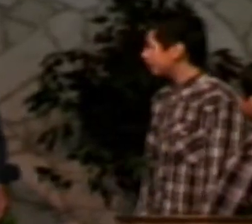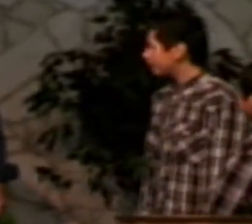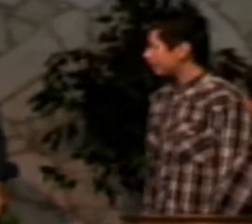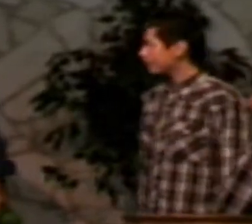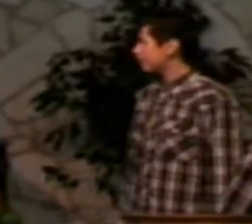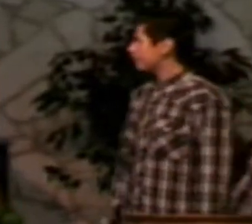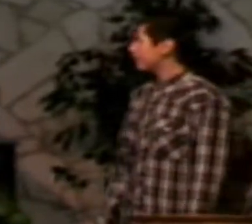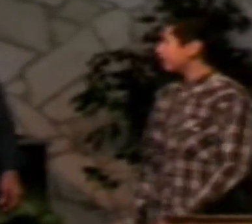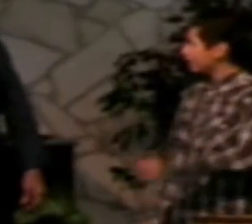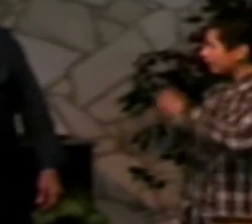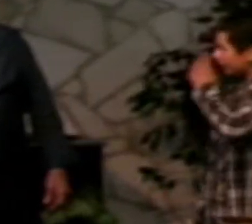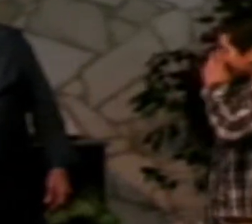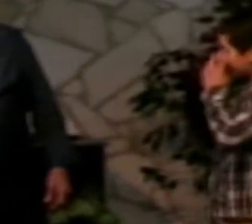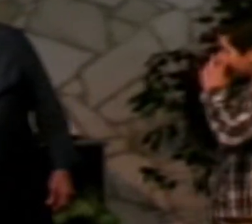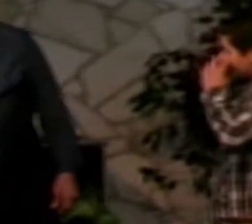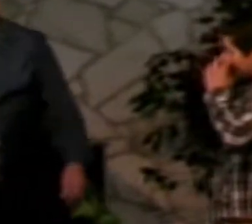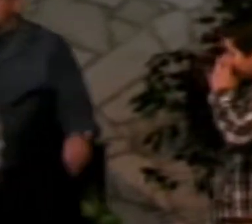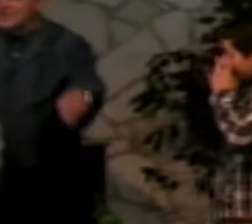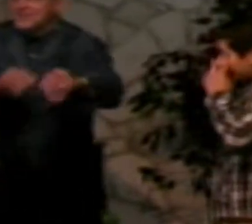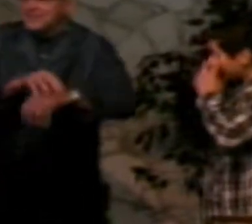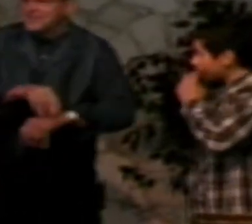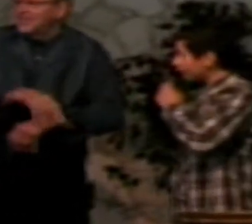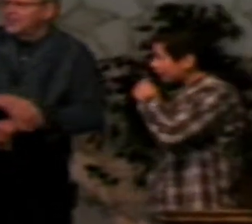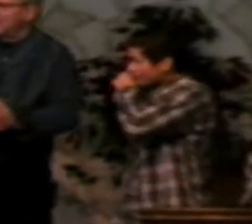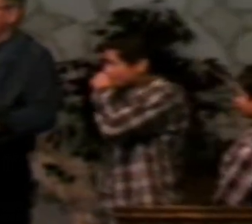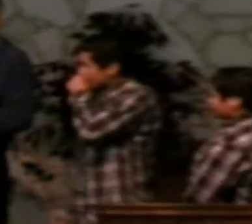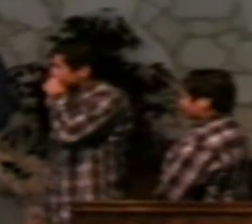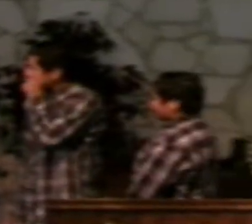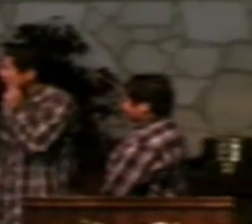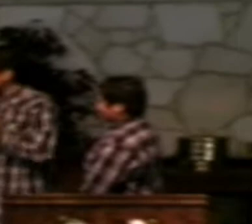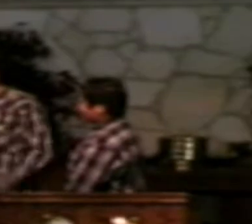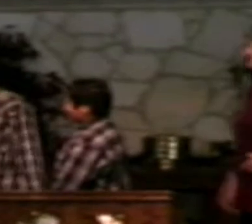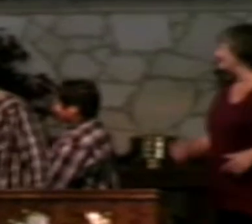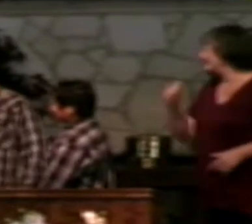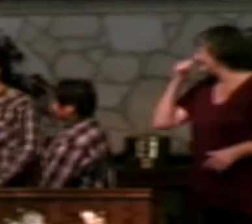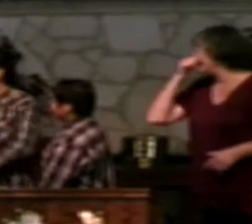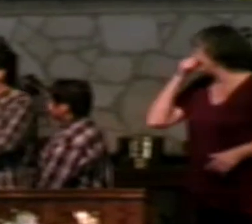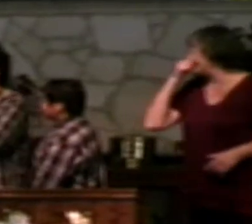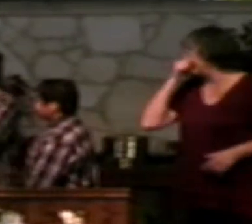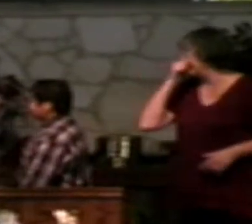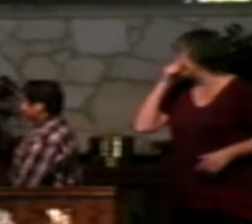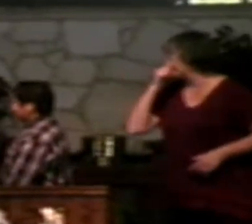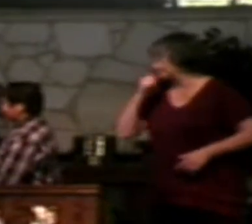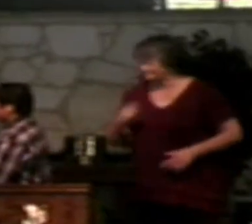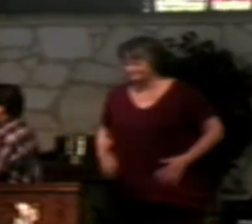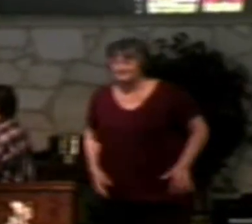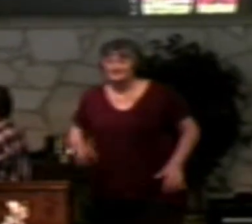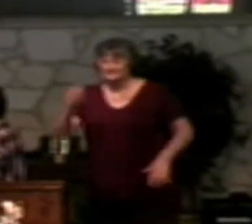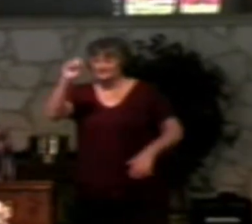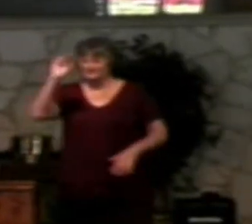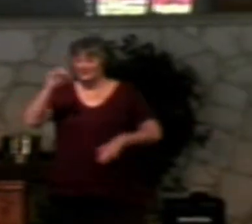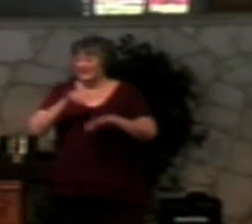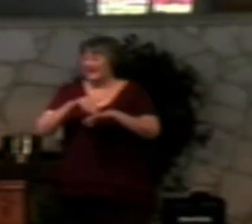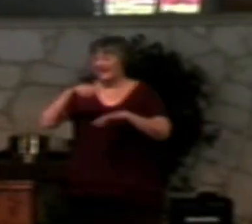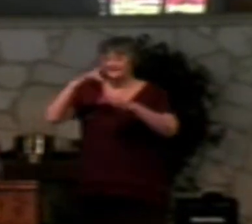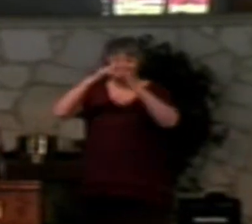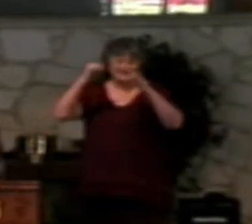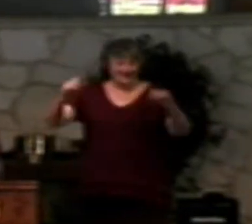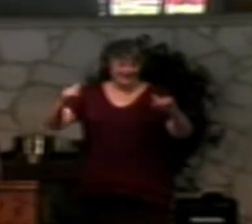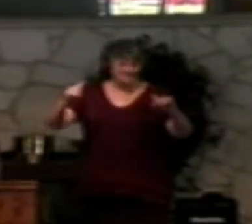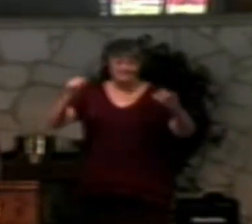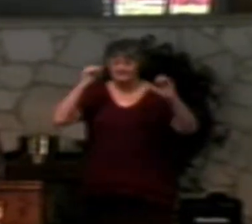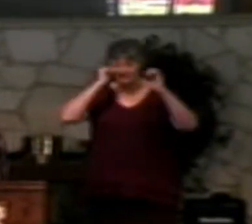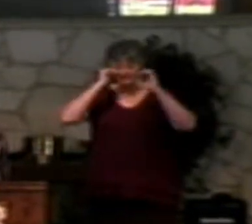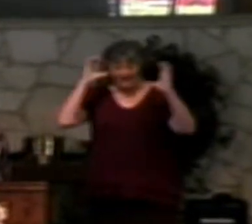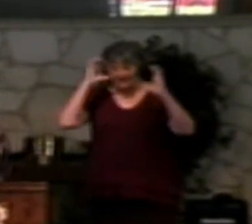Blake? Oh, you know what? I didn't want to go first. Yeah, you hesitated. Go for it, Blake. So at camp, it was amazing,